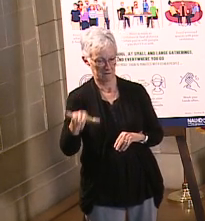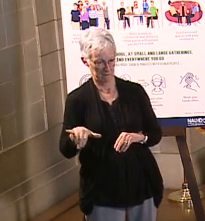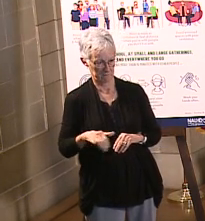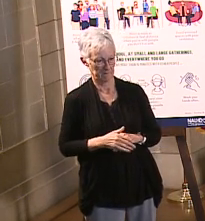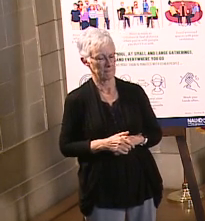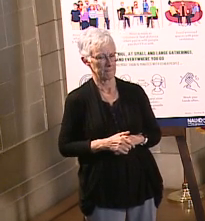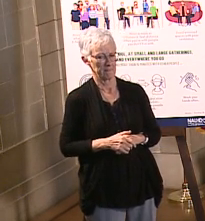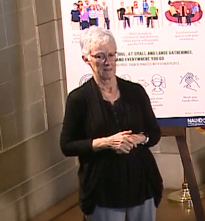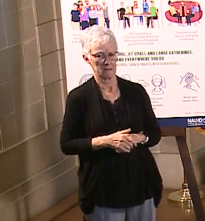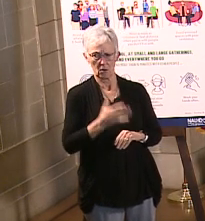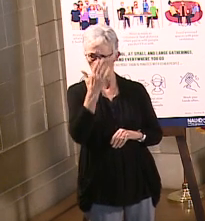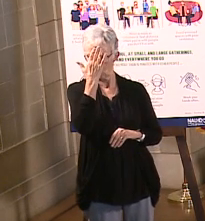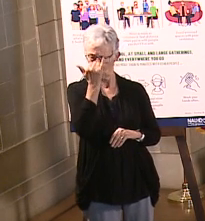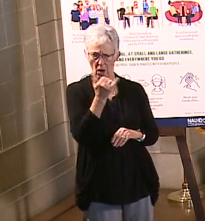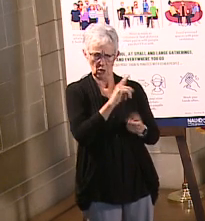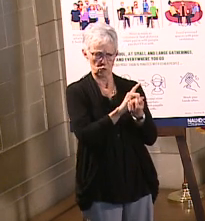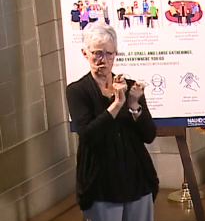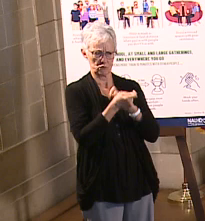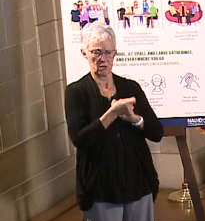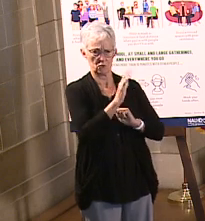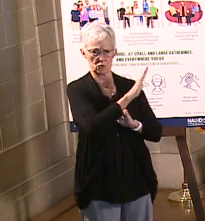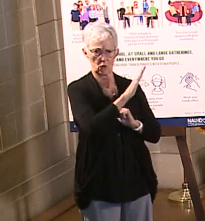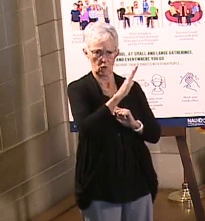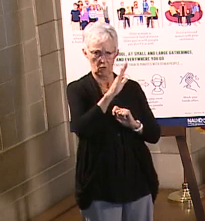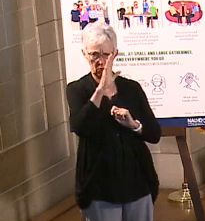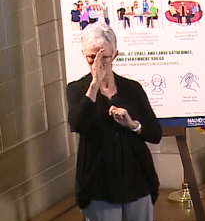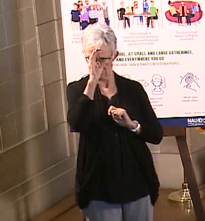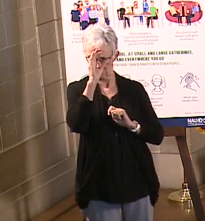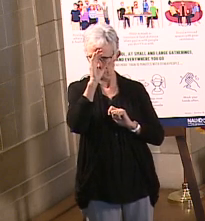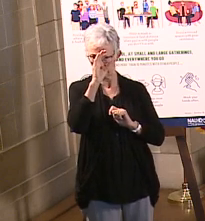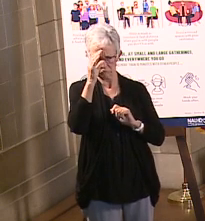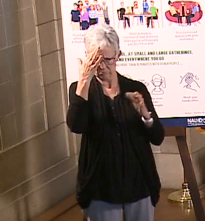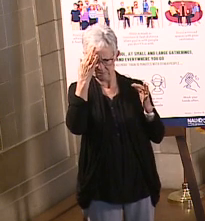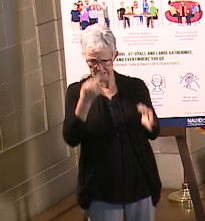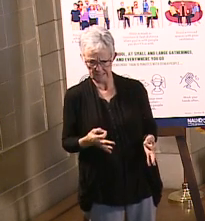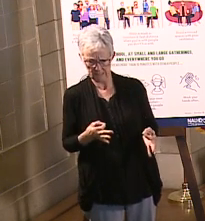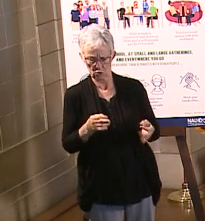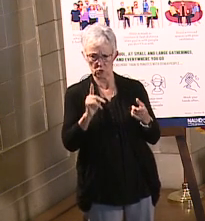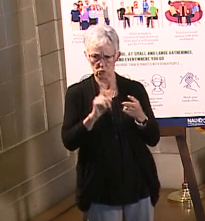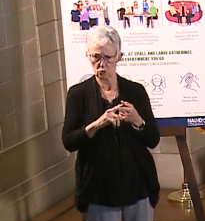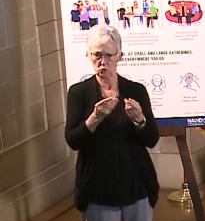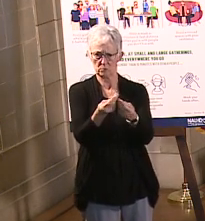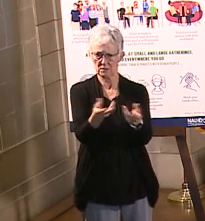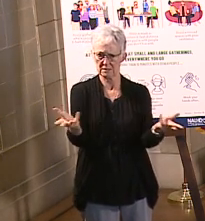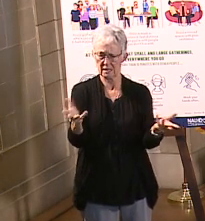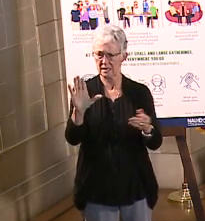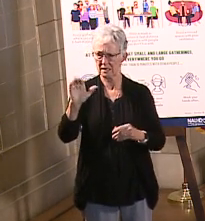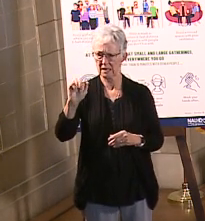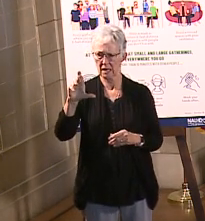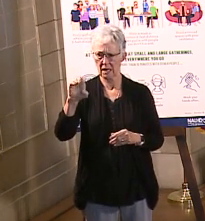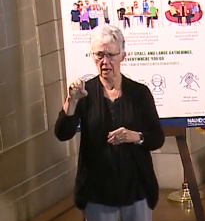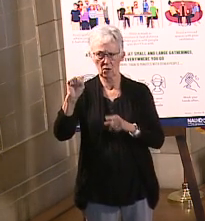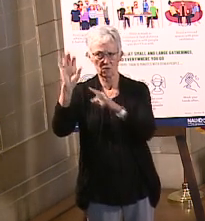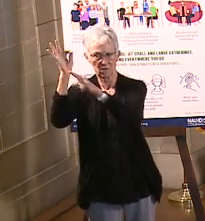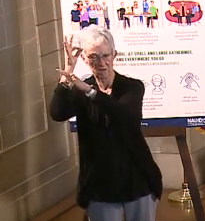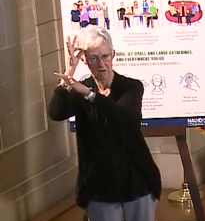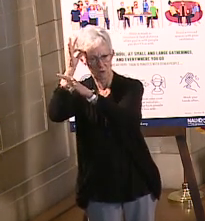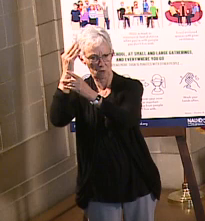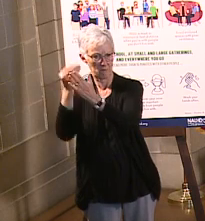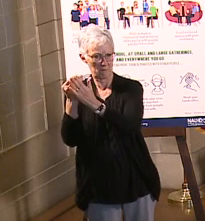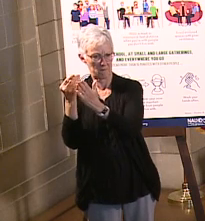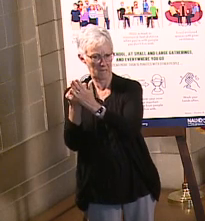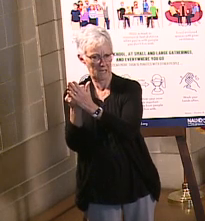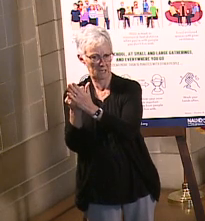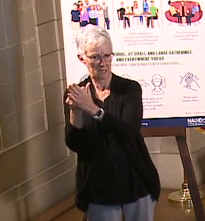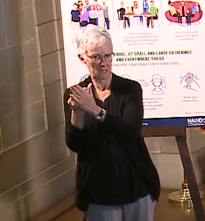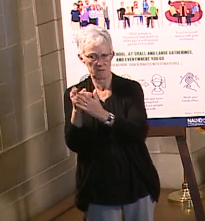to changing your position on withholding CARES Act funds from counties with courthouse mask mandate, and when did you make that decision? Actually, we did not change